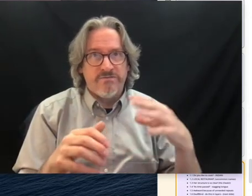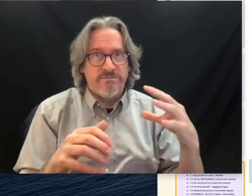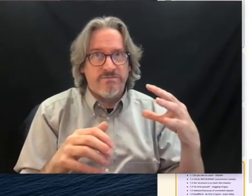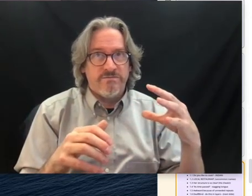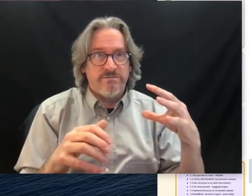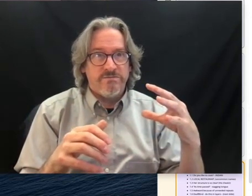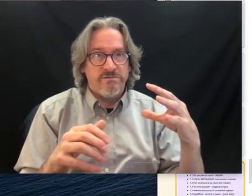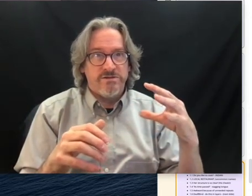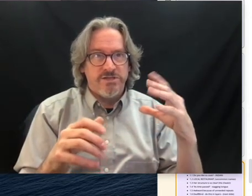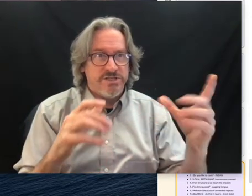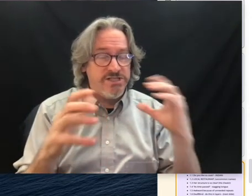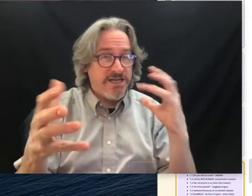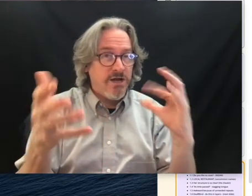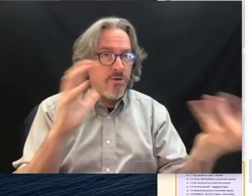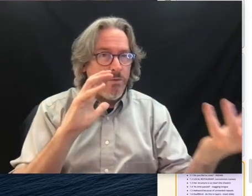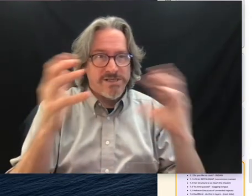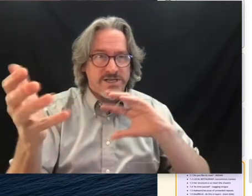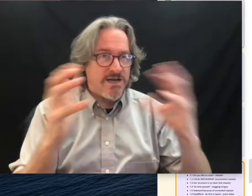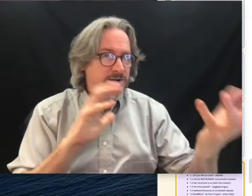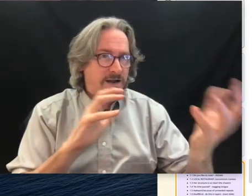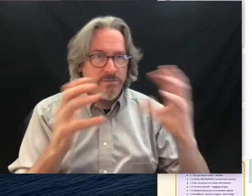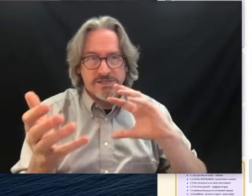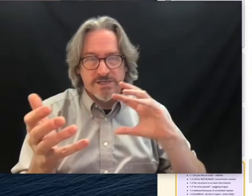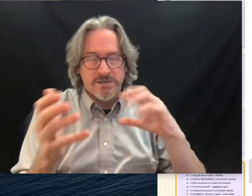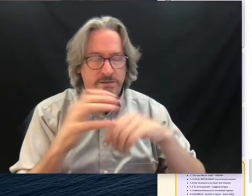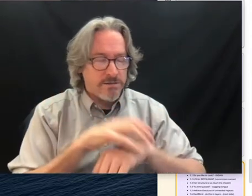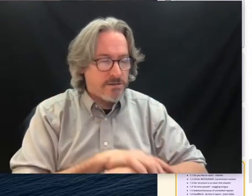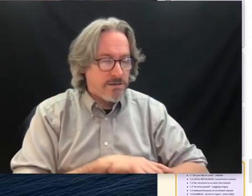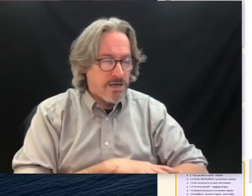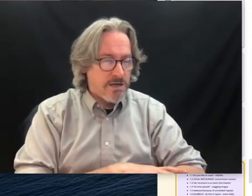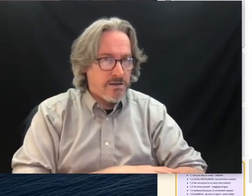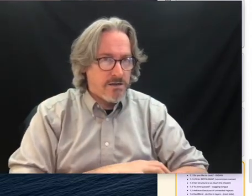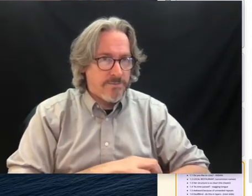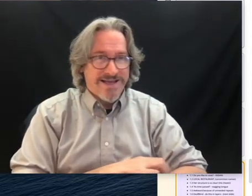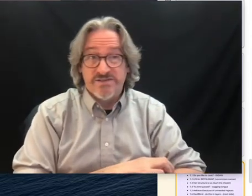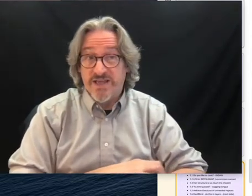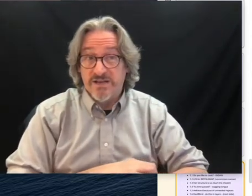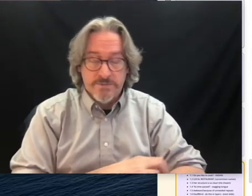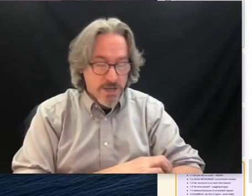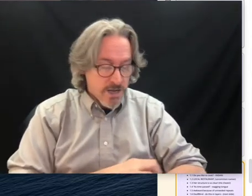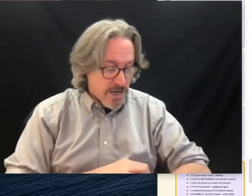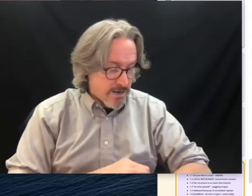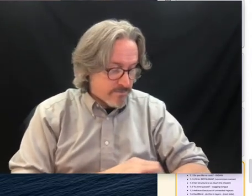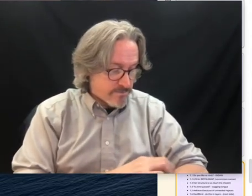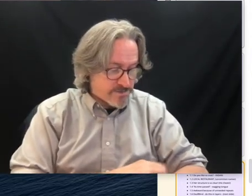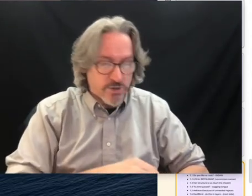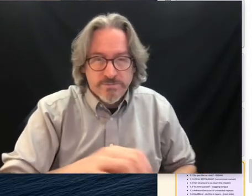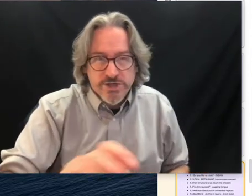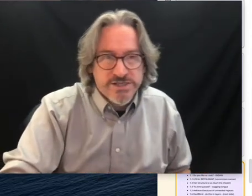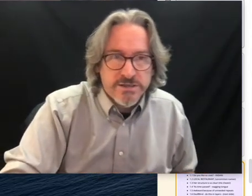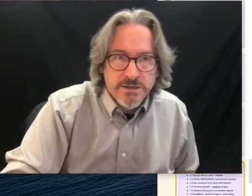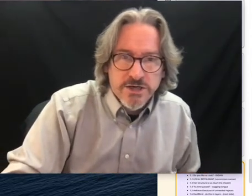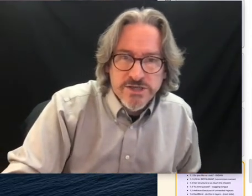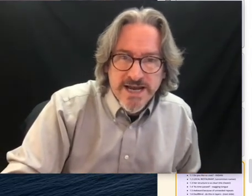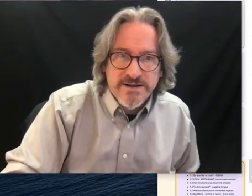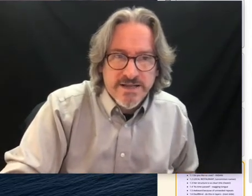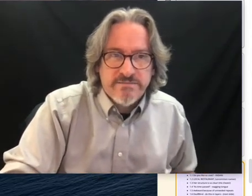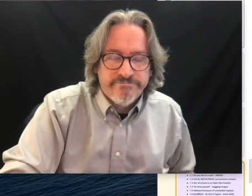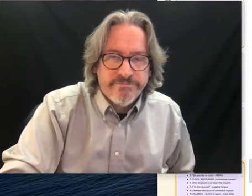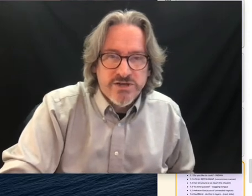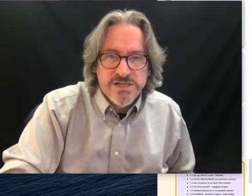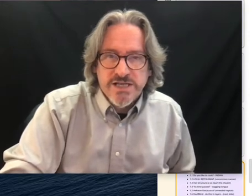tough to see, well, what's the dominant hand, what's the passive hand. So just